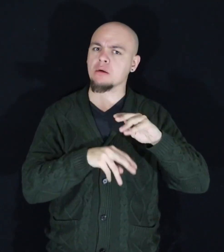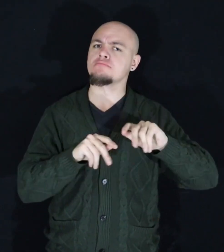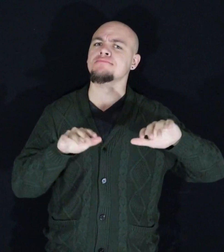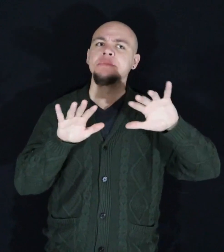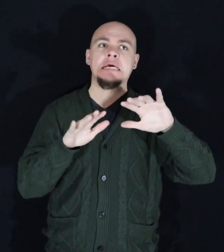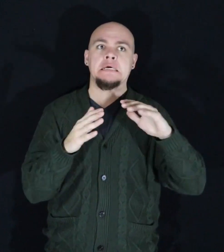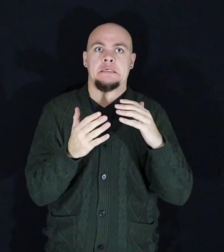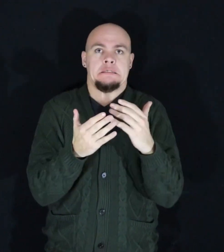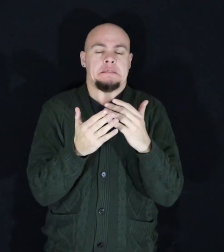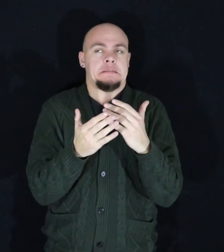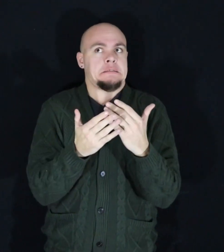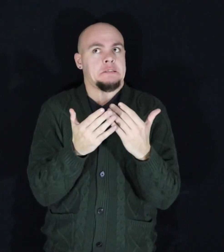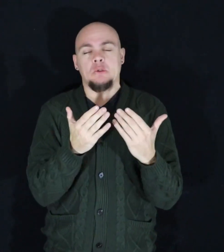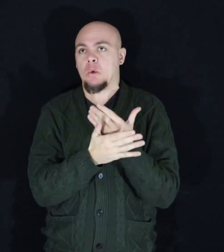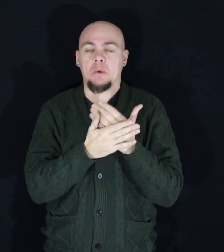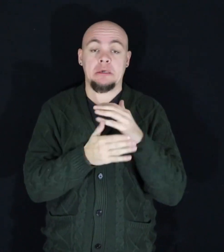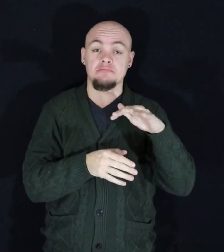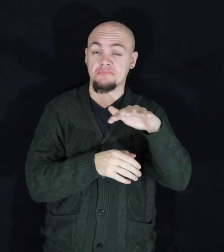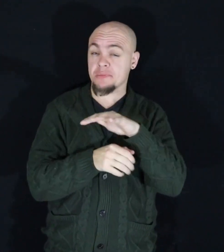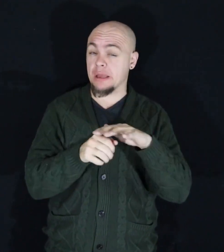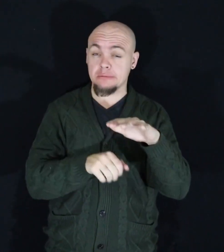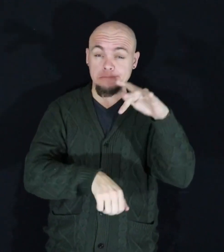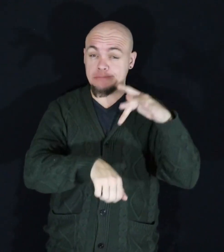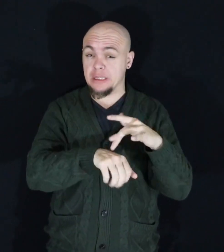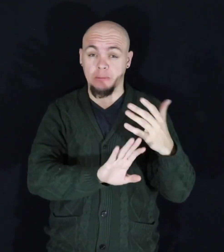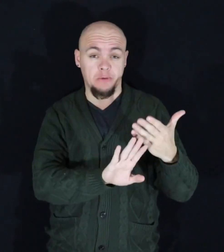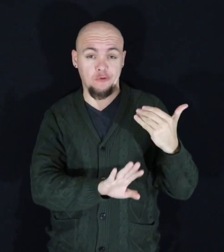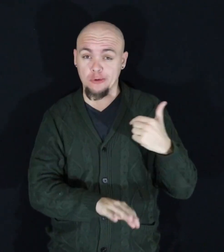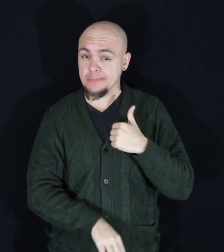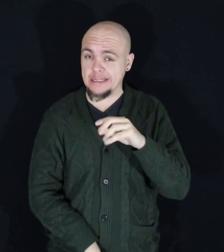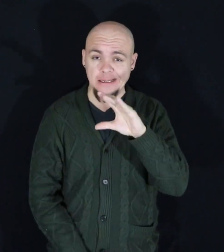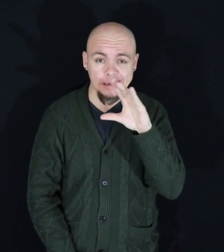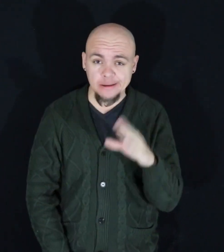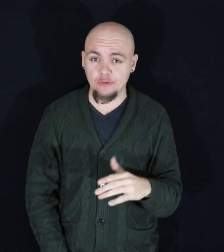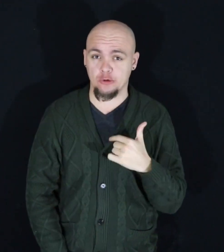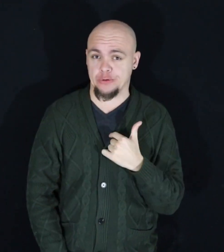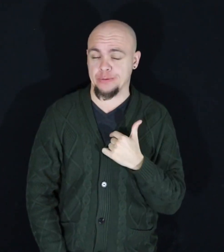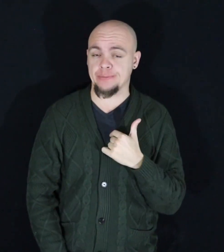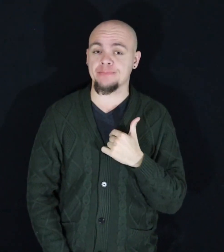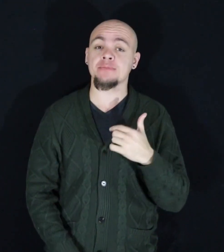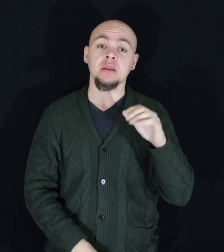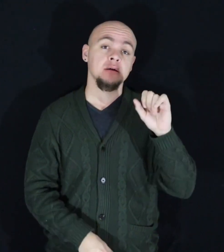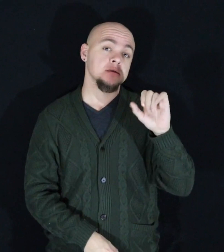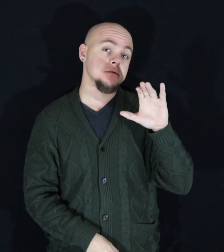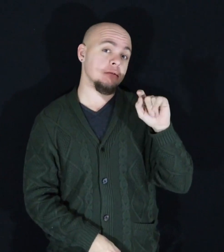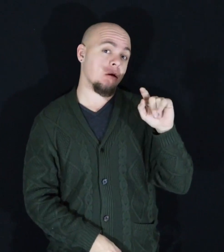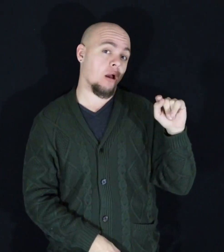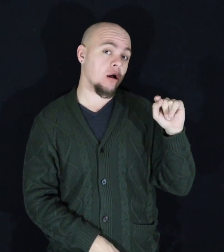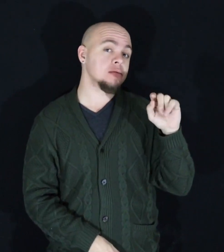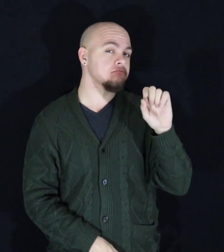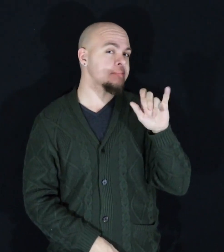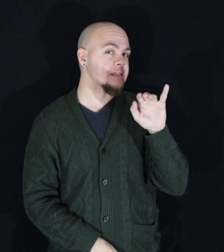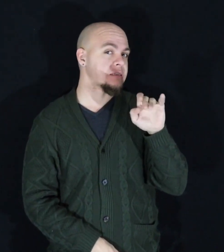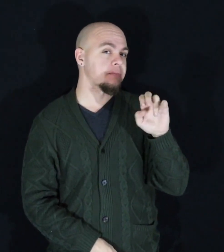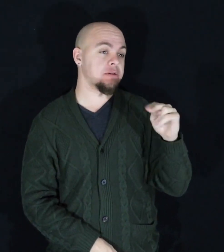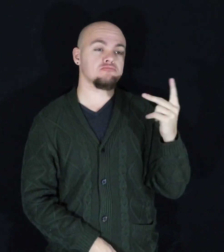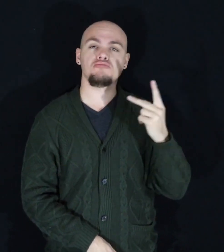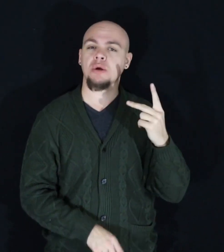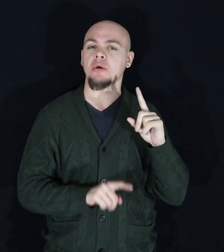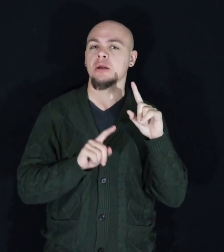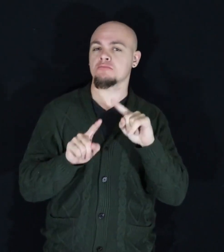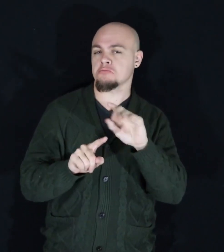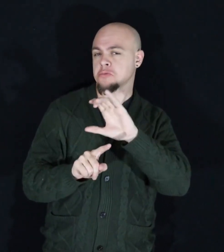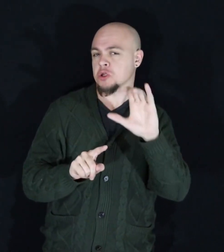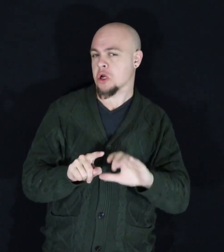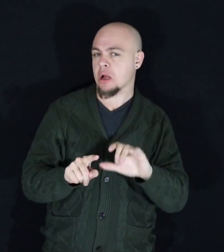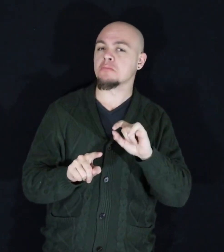new to me, and I was stepping into a place that I'd never been before. My friend Scott Simmons and I set out to go into the Chicago Basin to climb